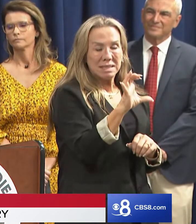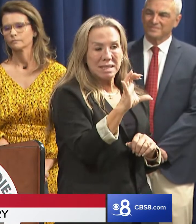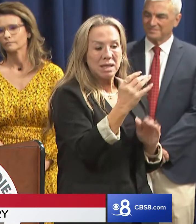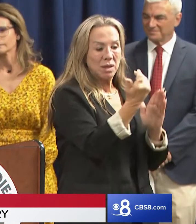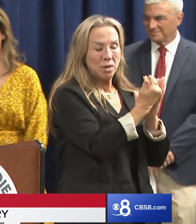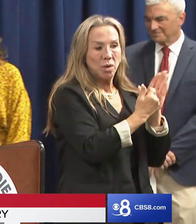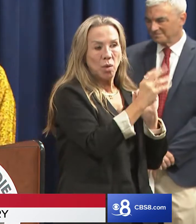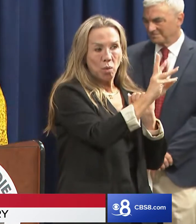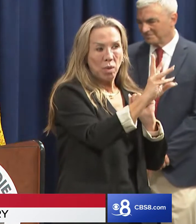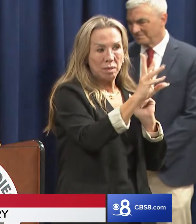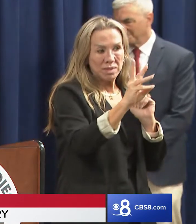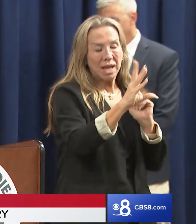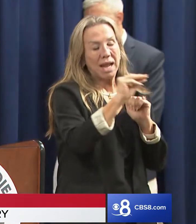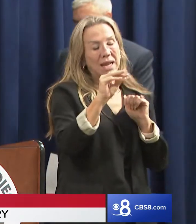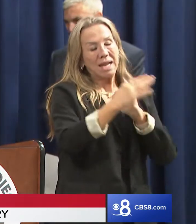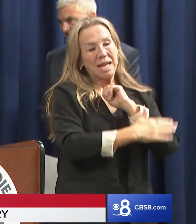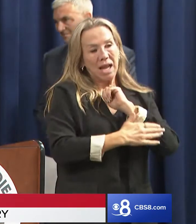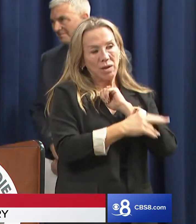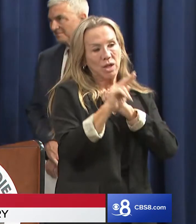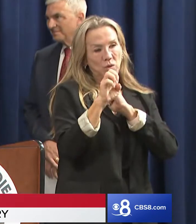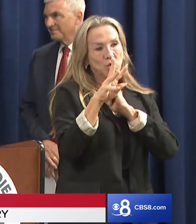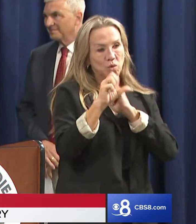Center.